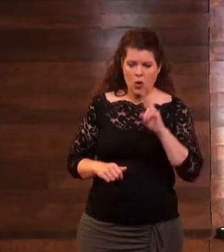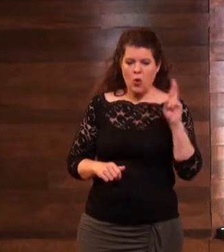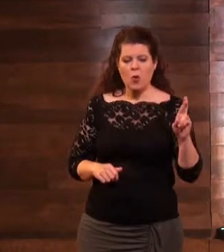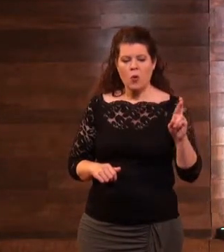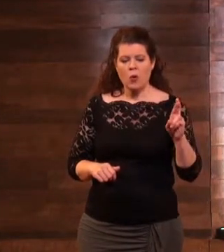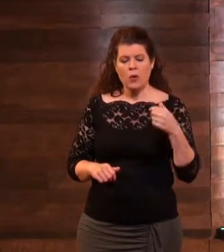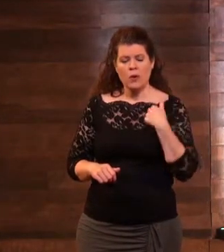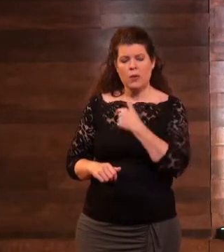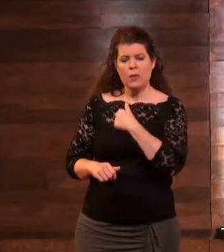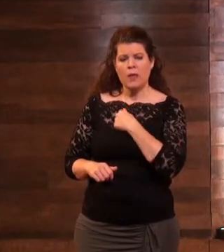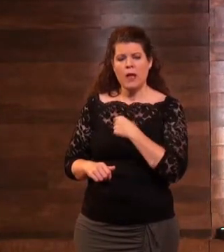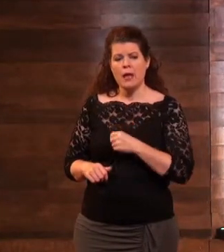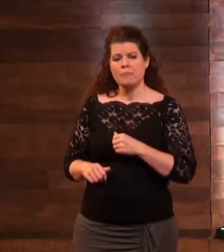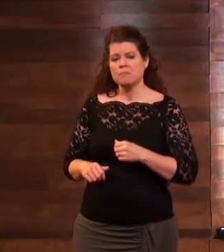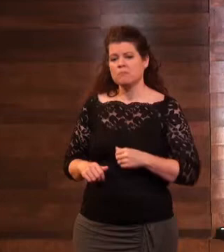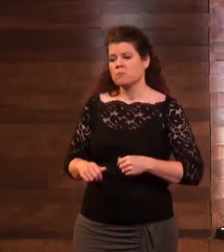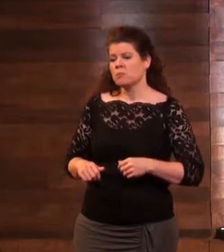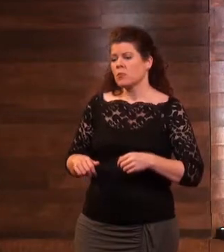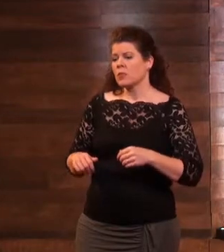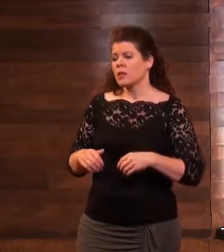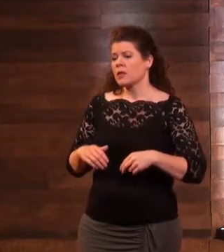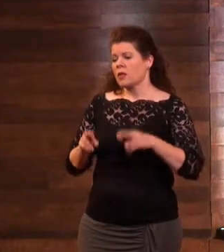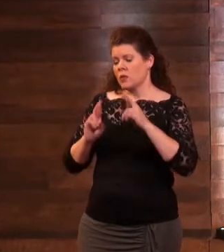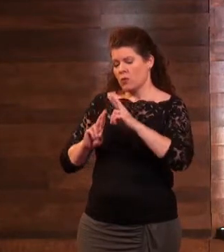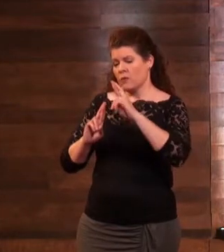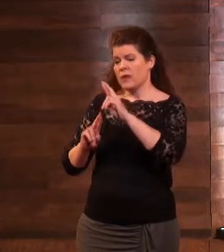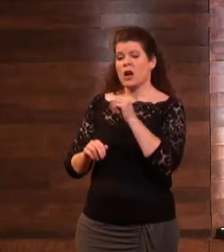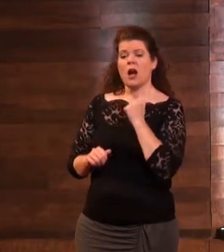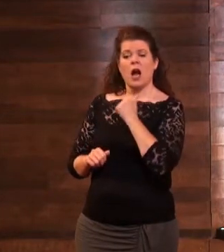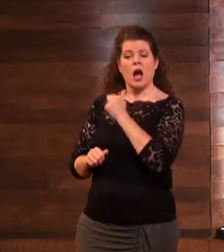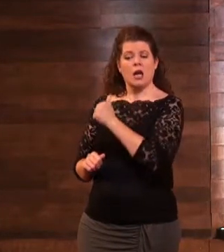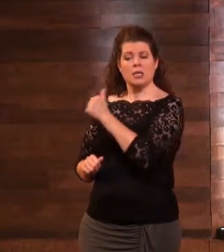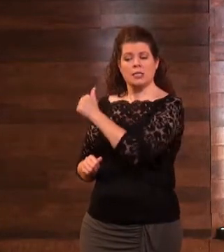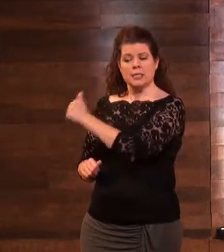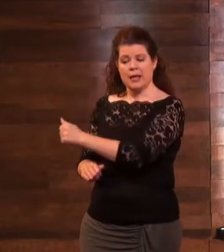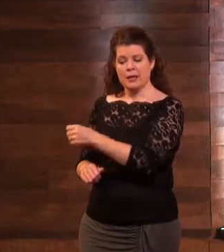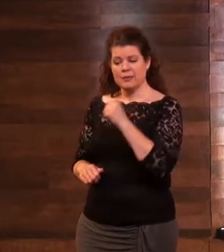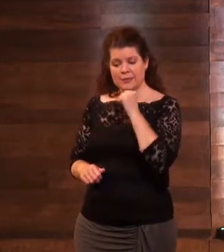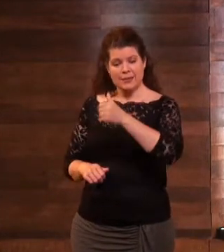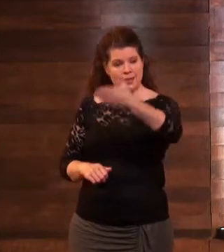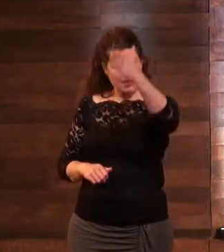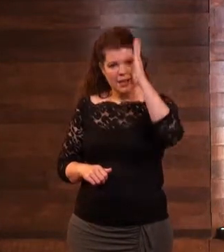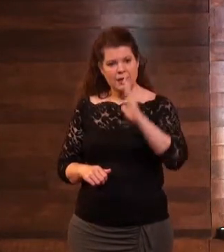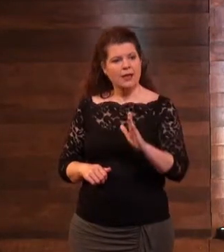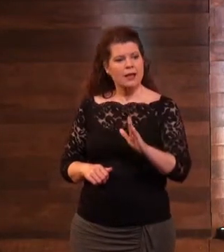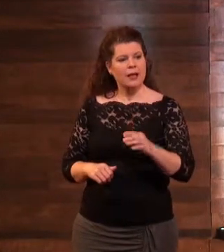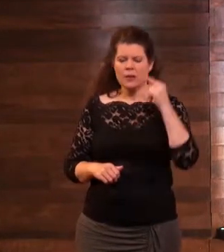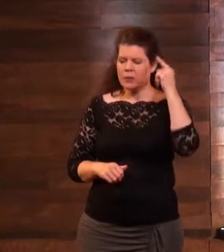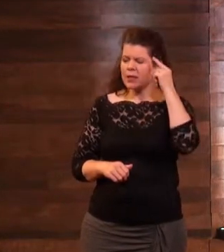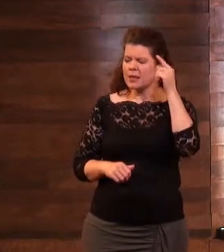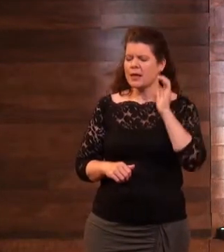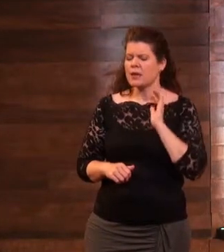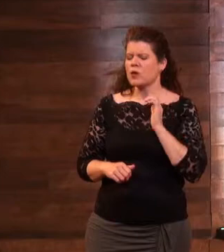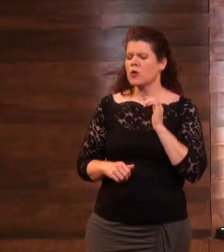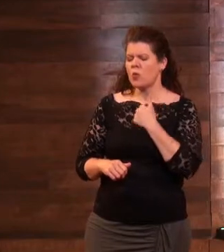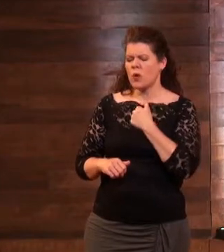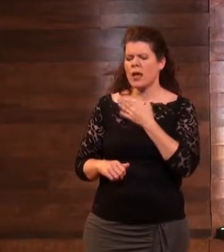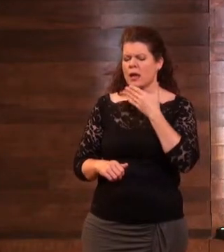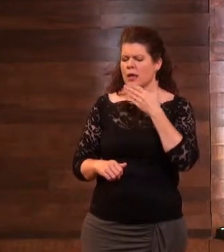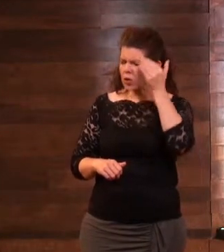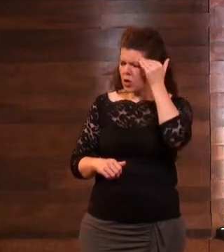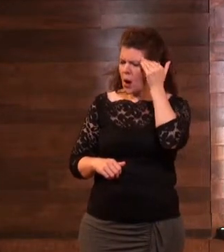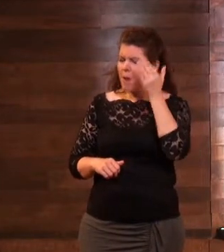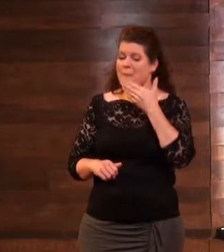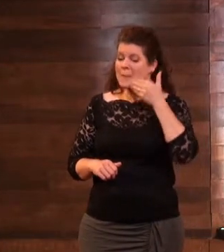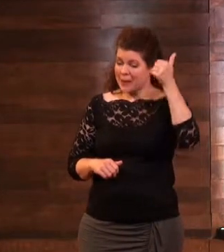revere the Lord. We feel like we can do a better job of advancing our career than he can. I mean, we don't consciously think that. You know, if someone asked us, we